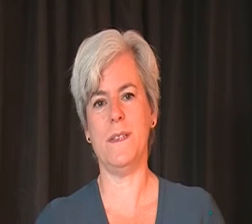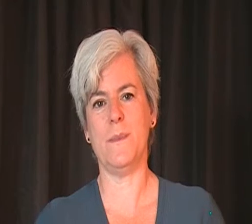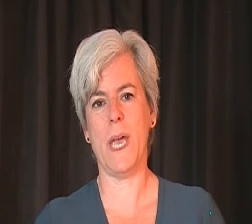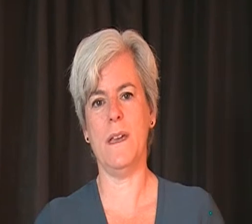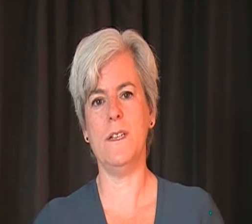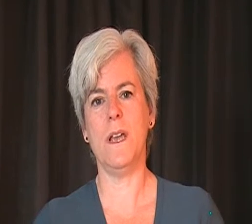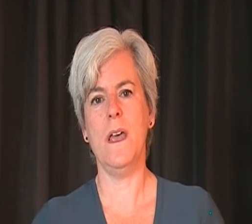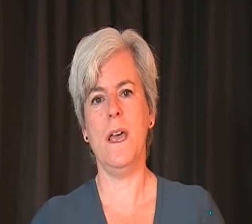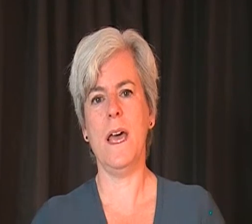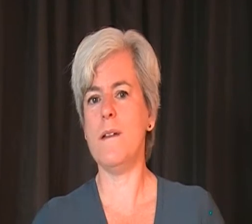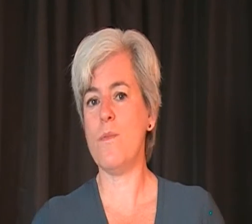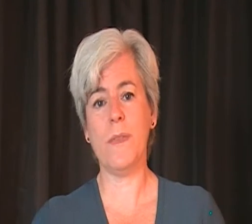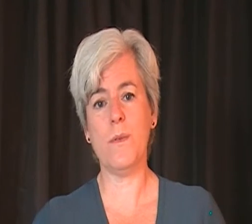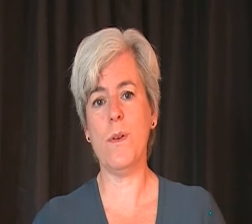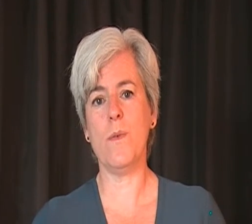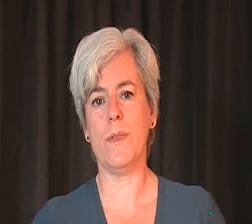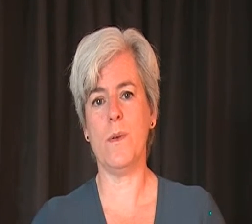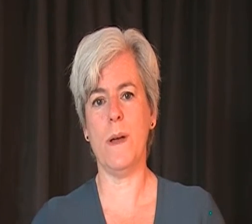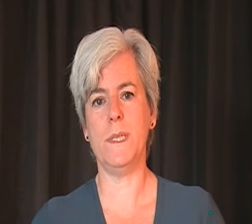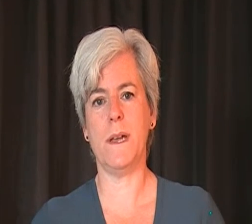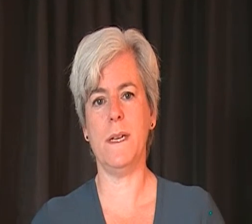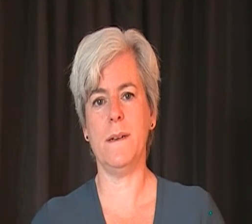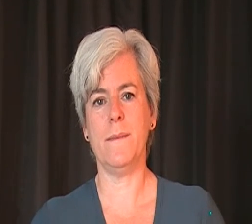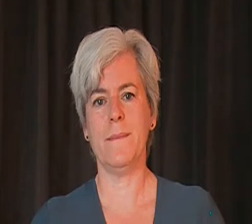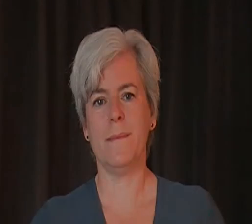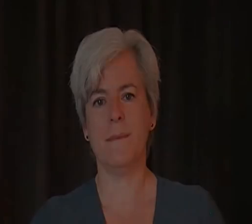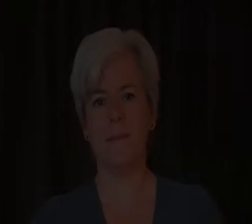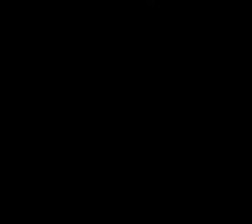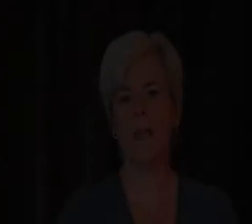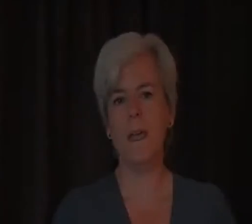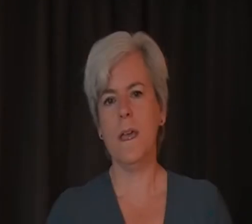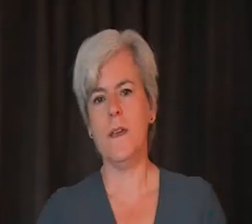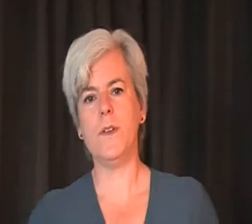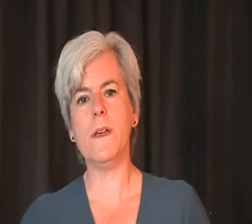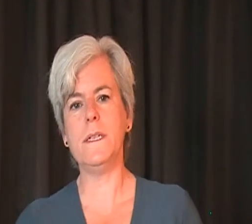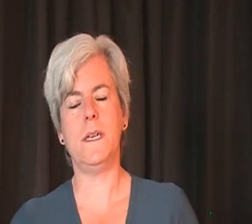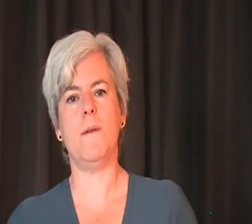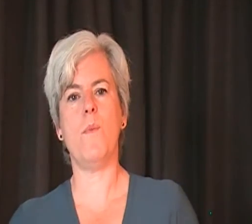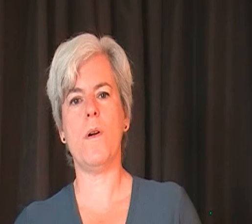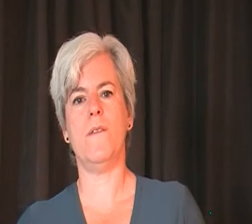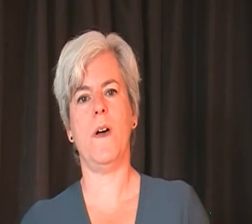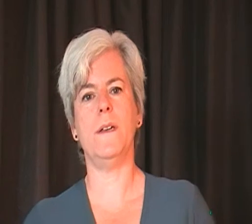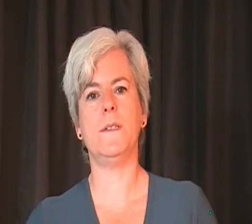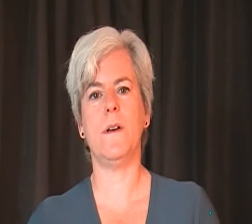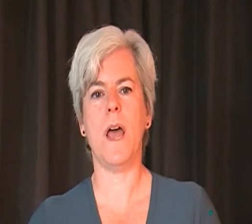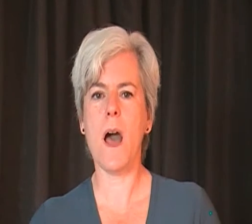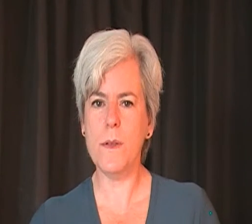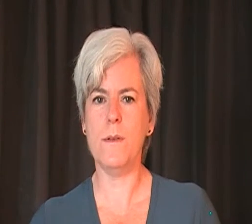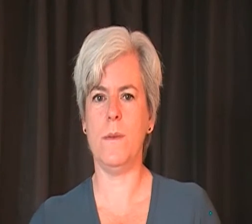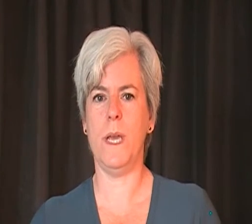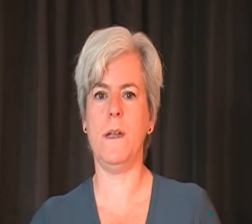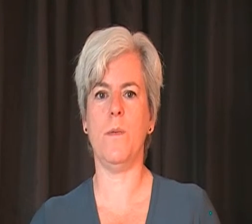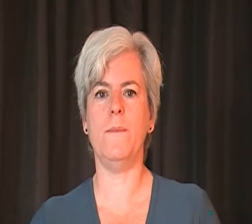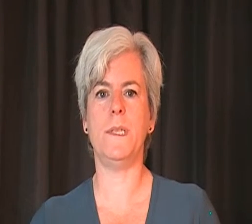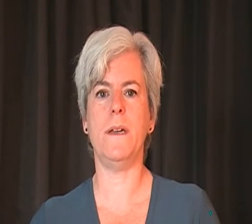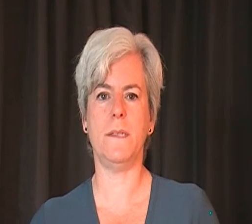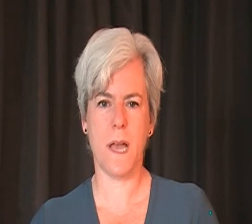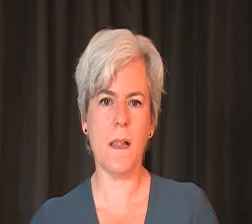this page and run through it with your website. If you'd like to get more advice on how you can make your website sell